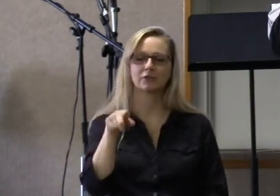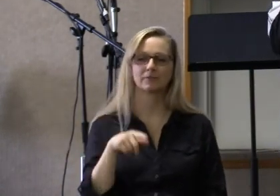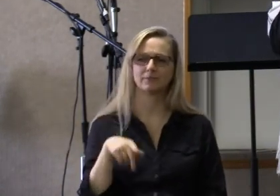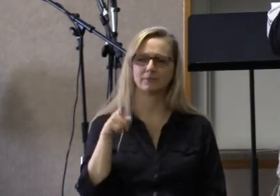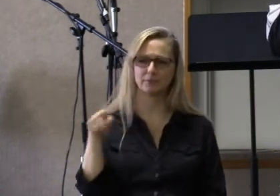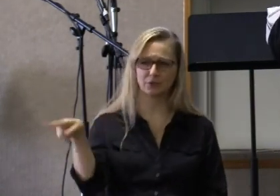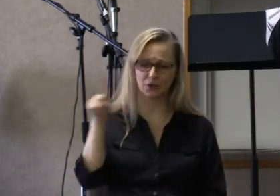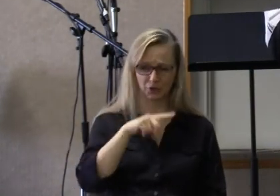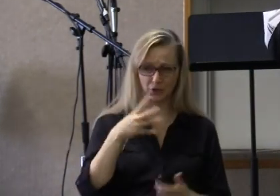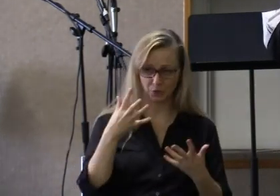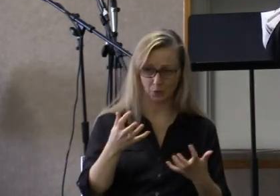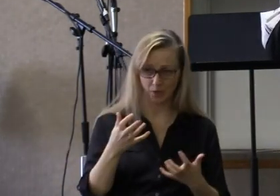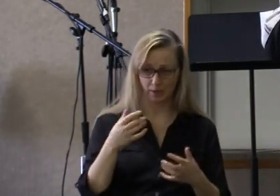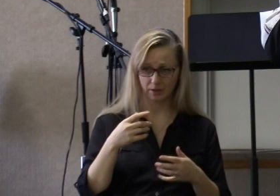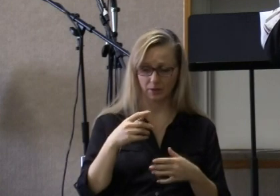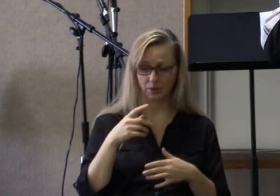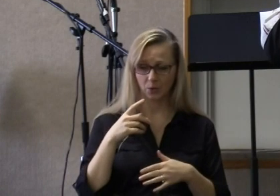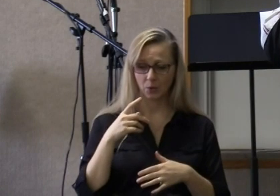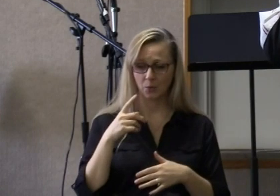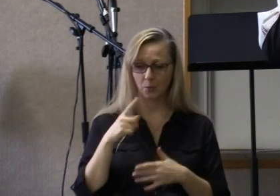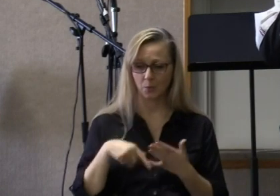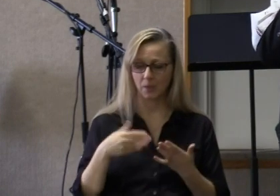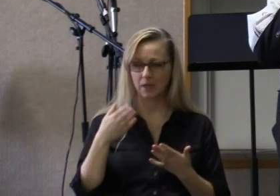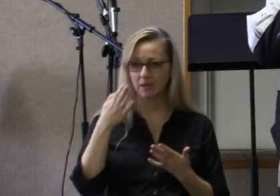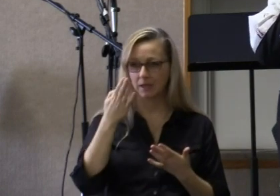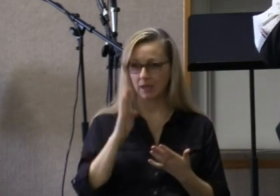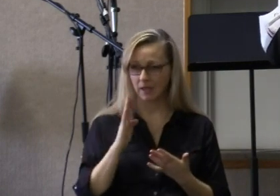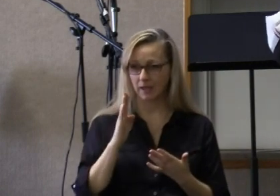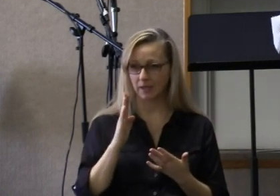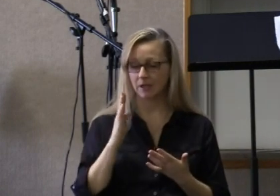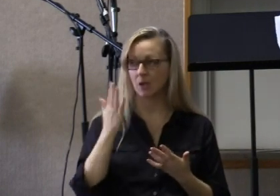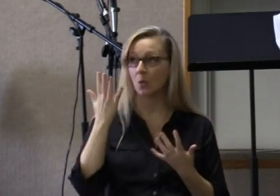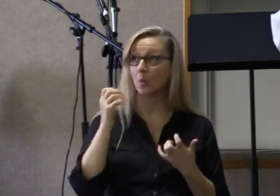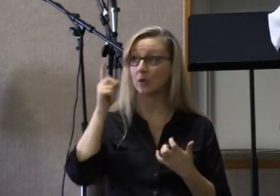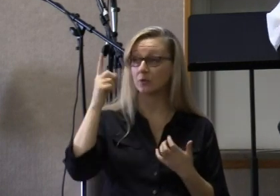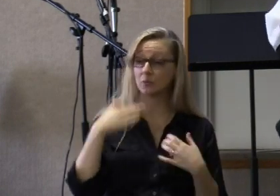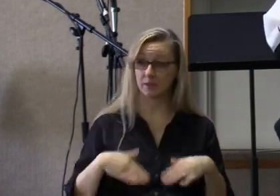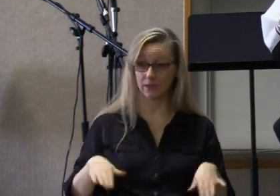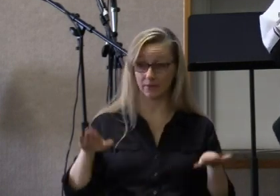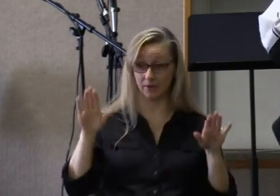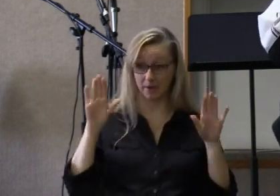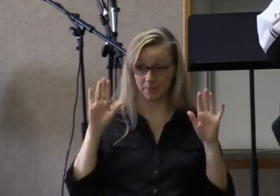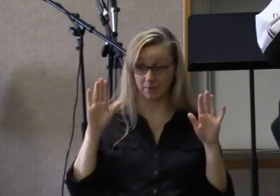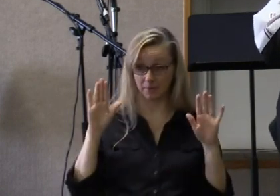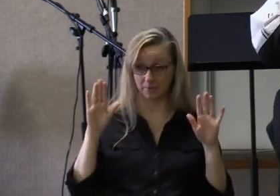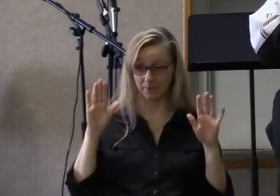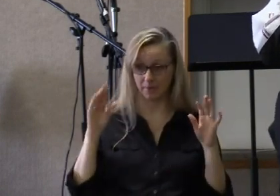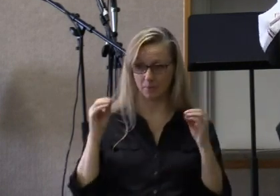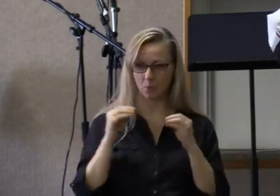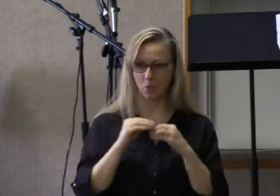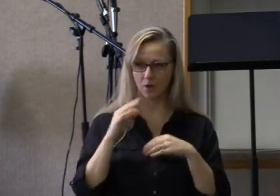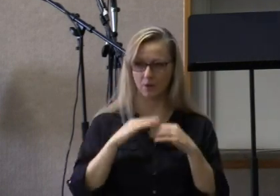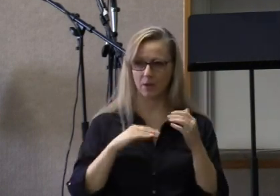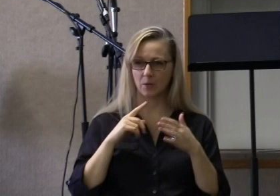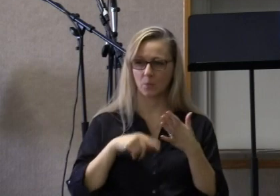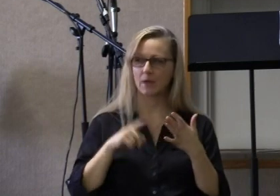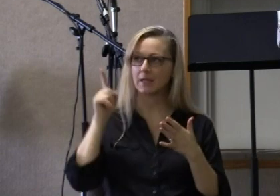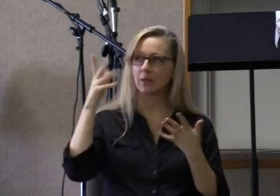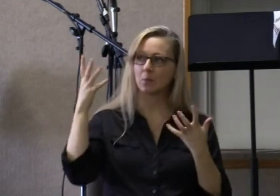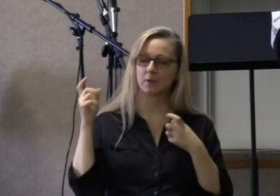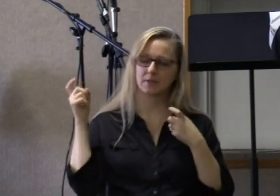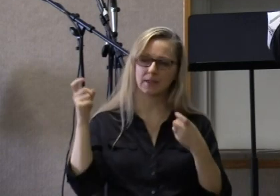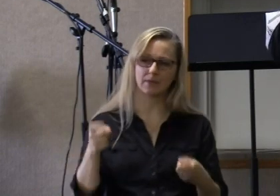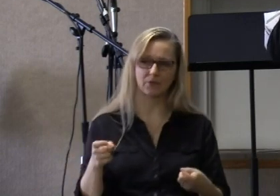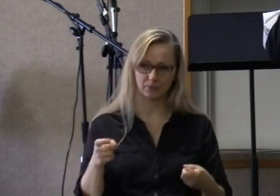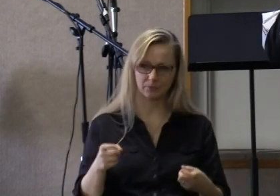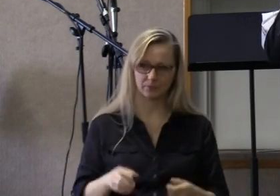God wants you to give up more than what he wants to give you? Now consider that question carefully, because if